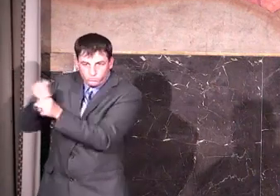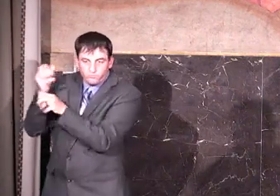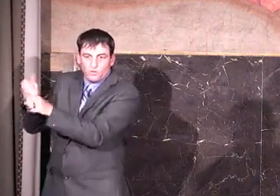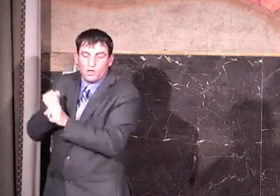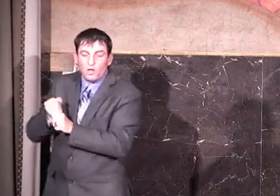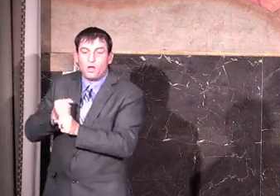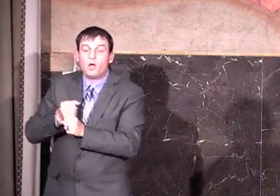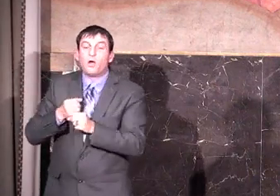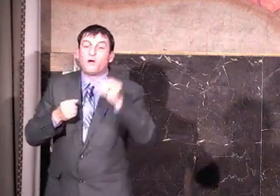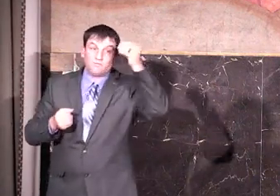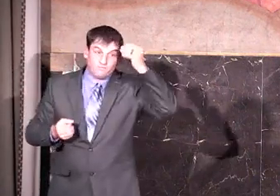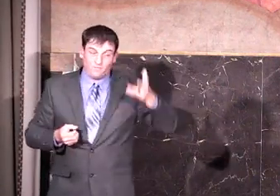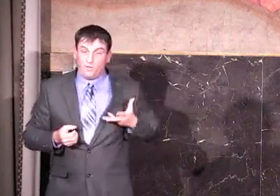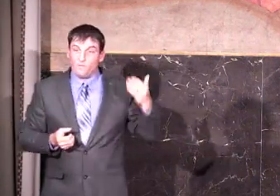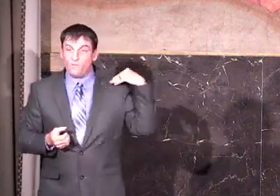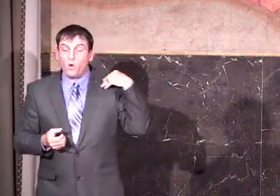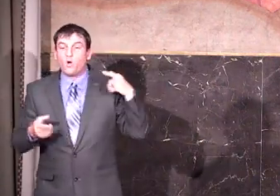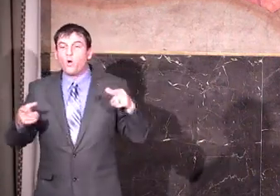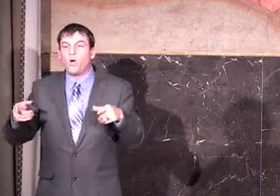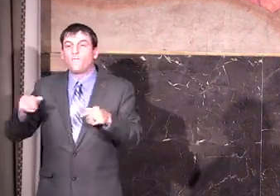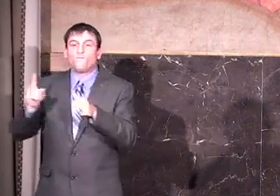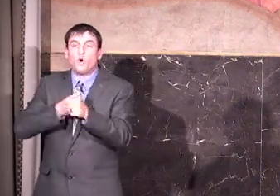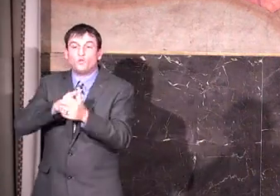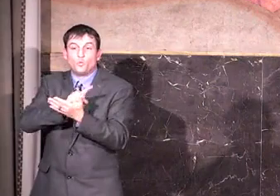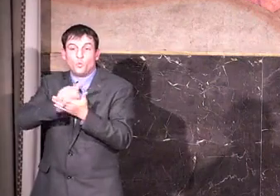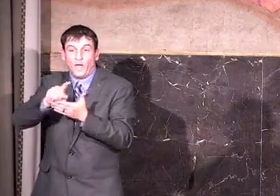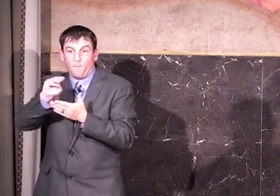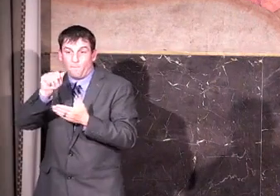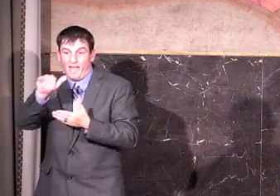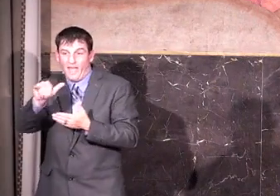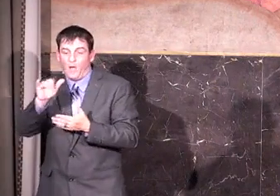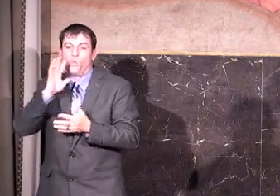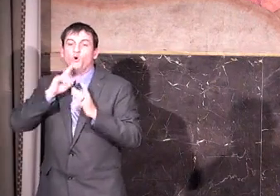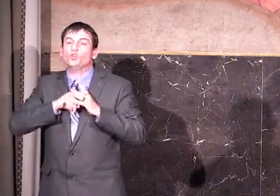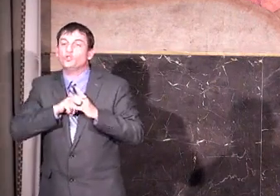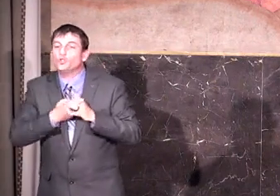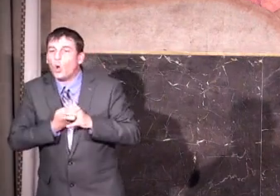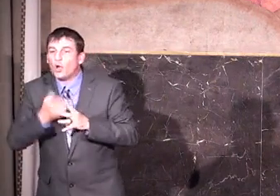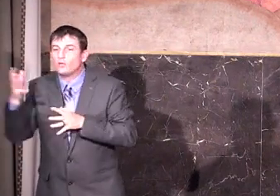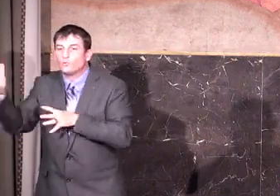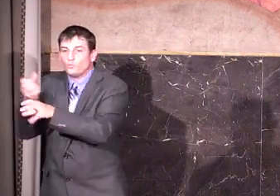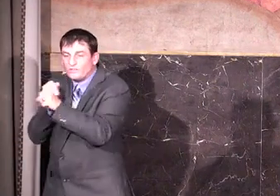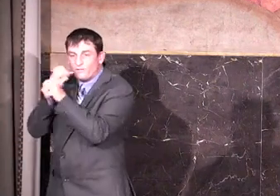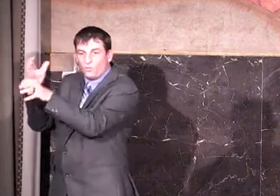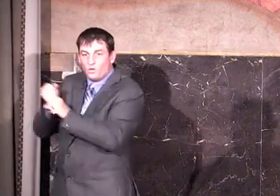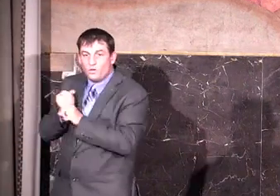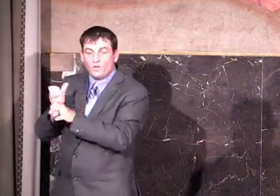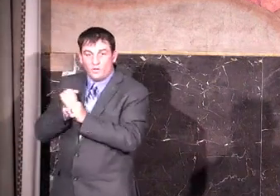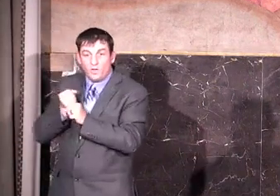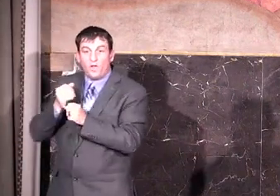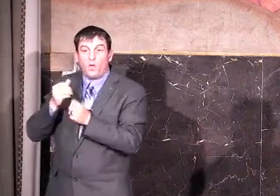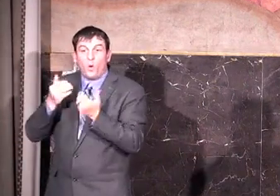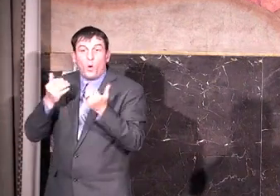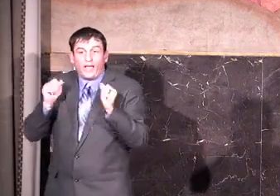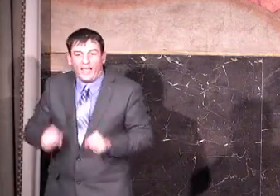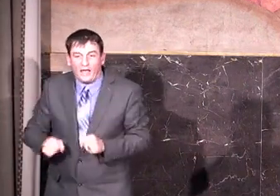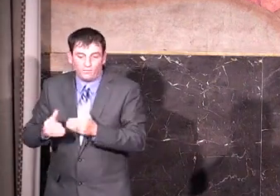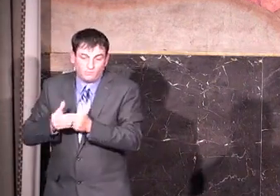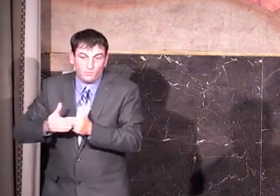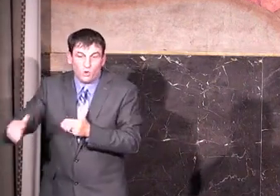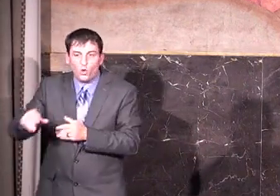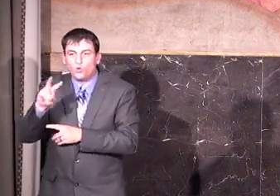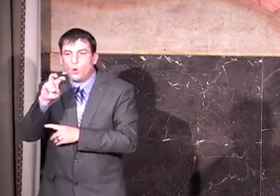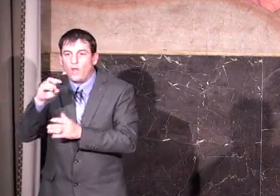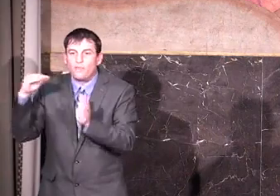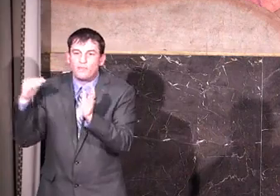first week of May we would start receiving the allocations necessary to allow us to do the 200,000 tests per month. So these swabs